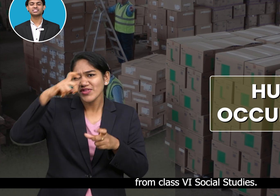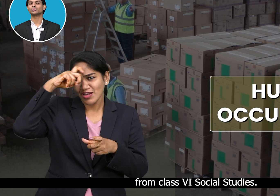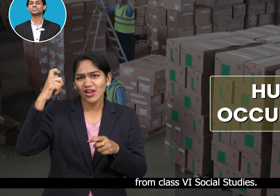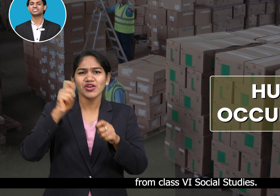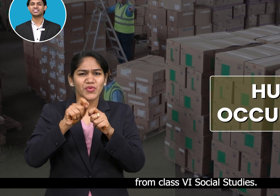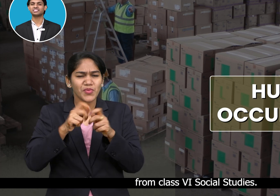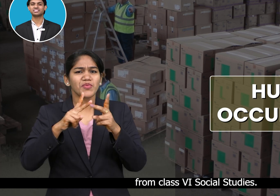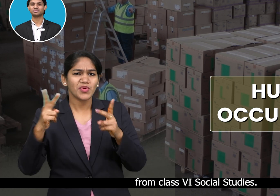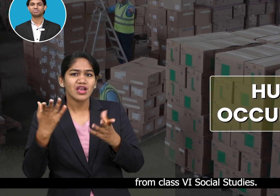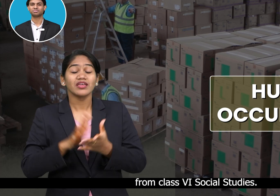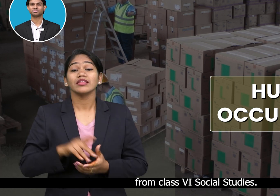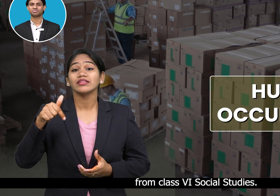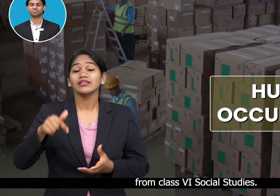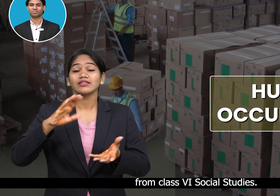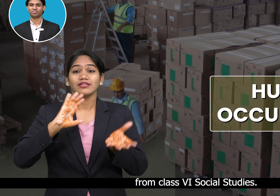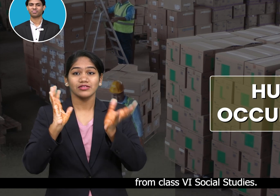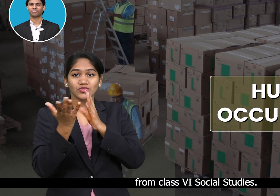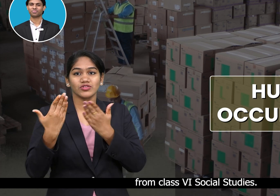Class 6 Social Studies.